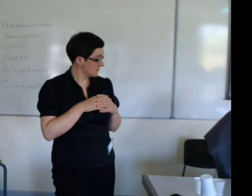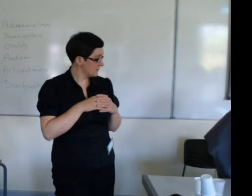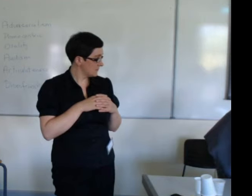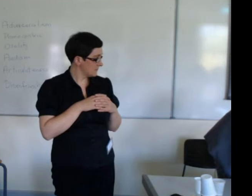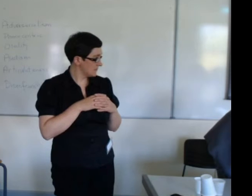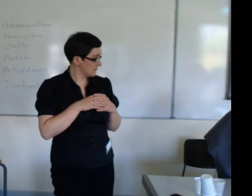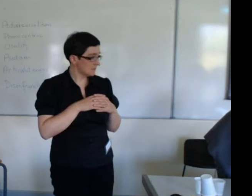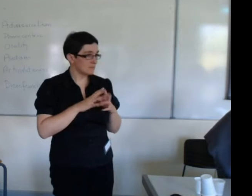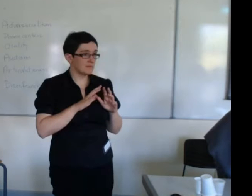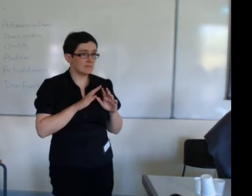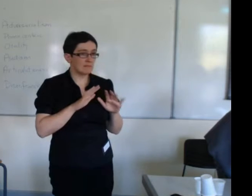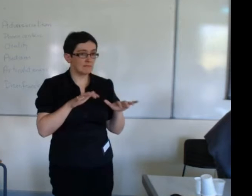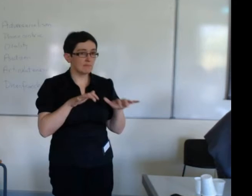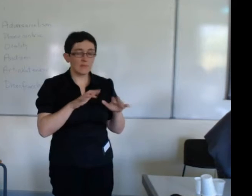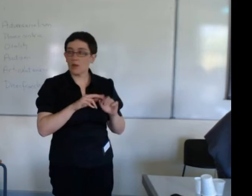It's not working now for some reason.